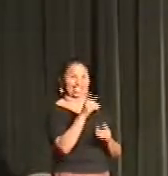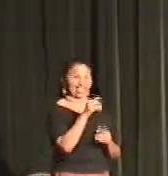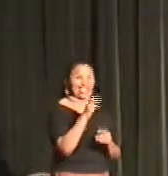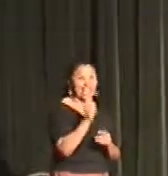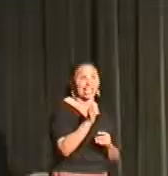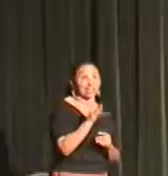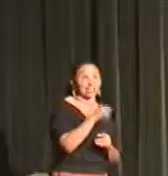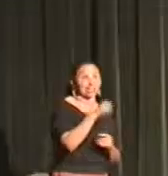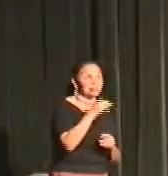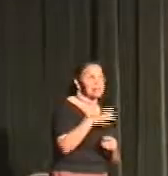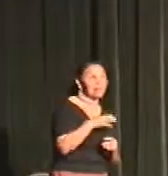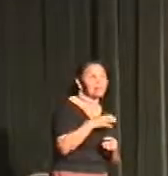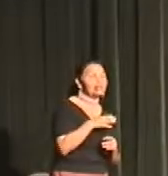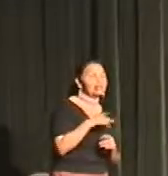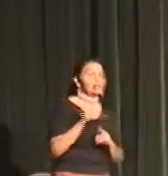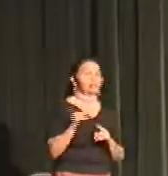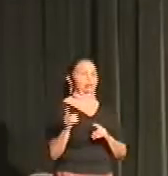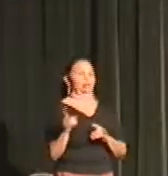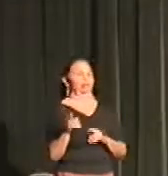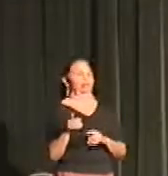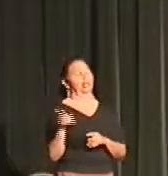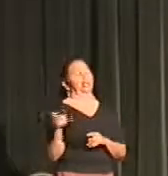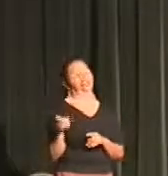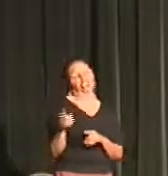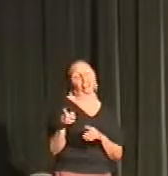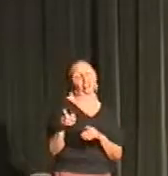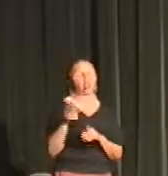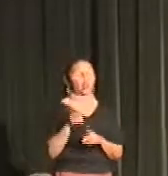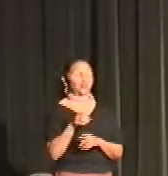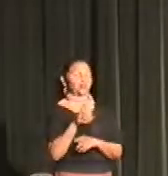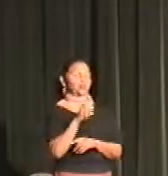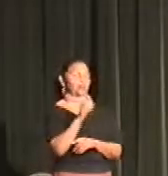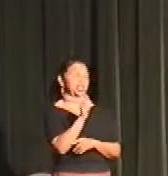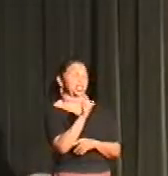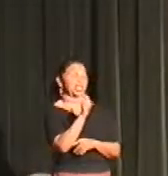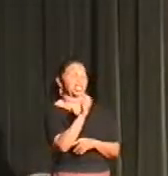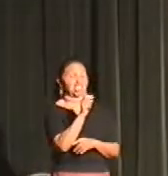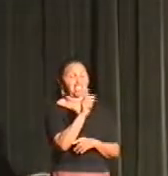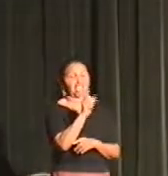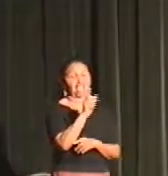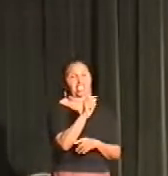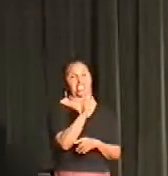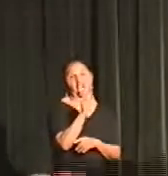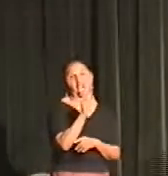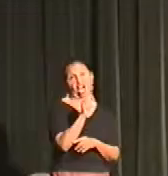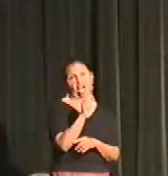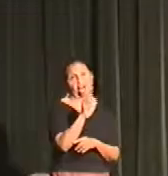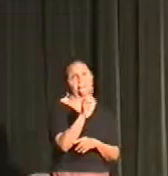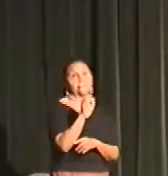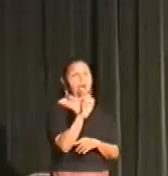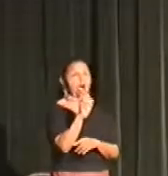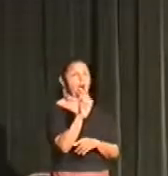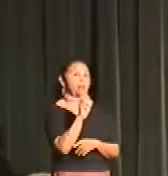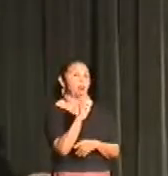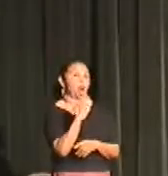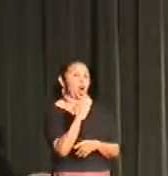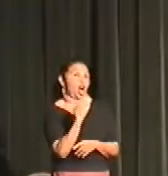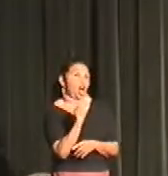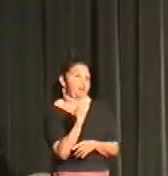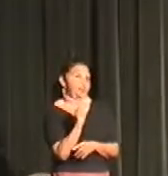Linda was from Sons of the Dog. And she came from a warm, loving family, you know,